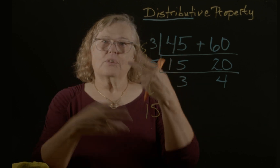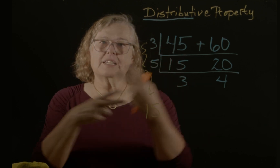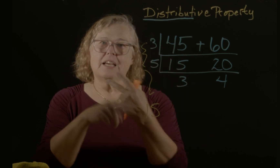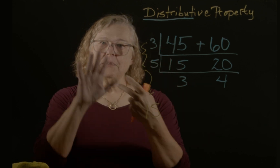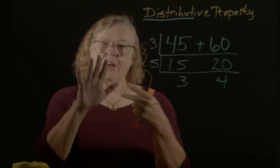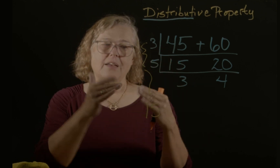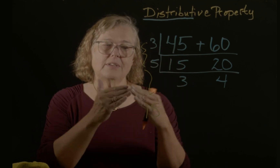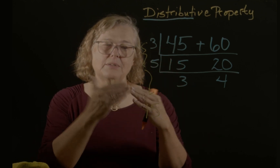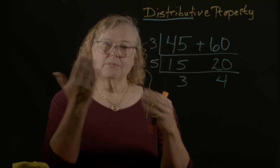$15.